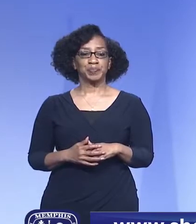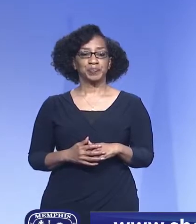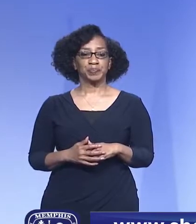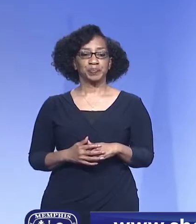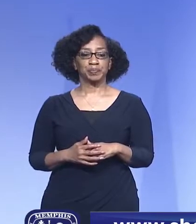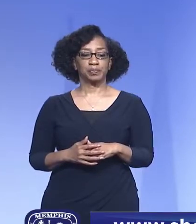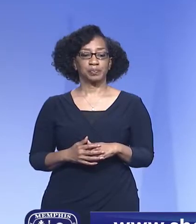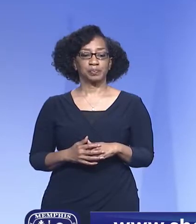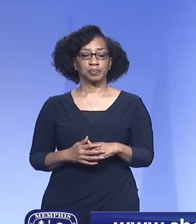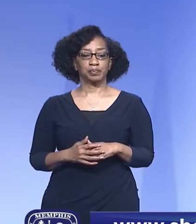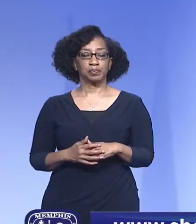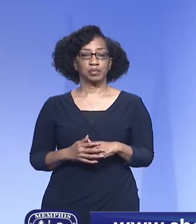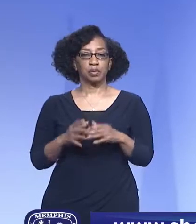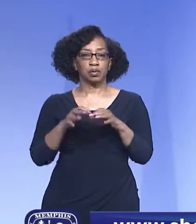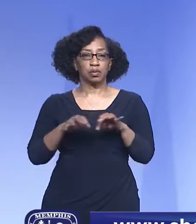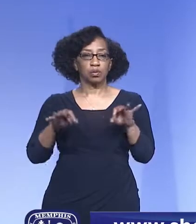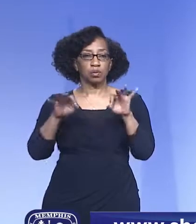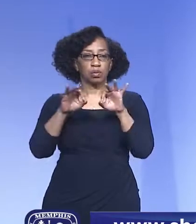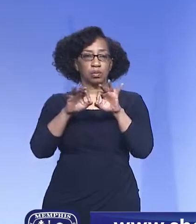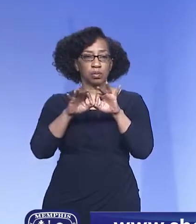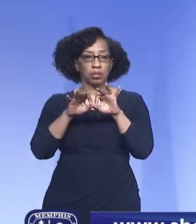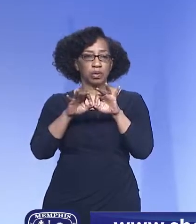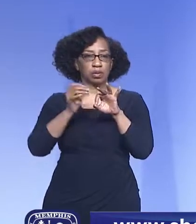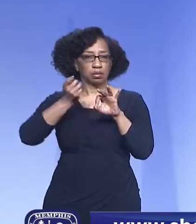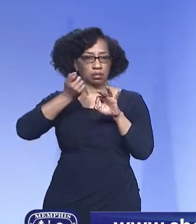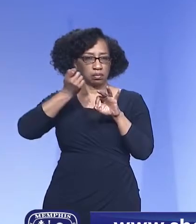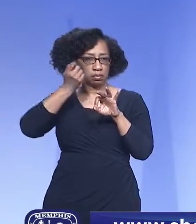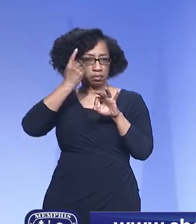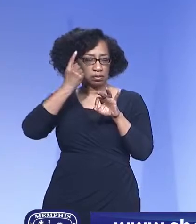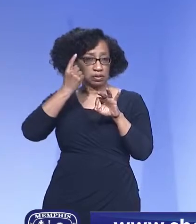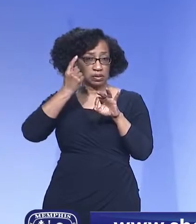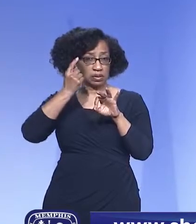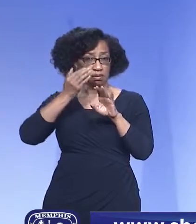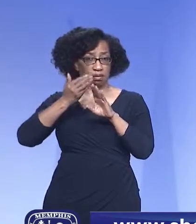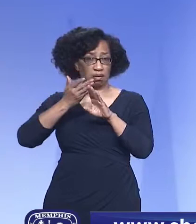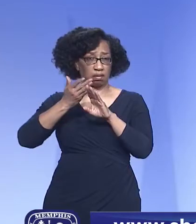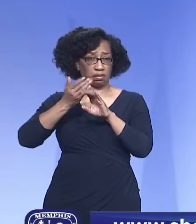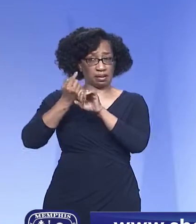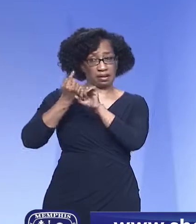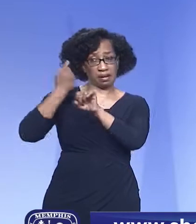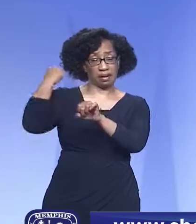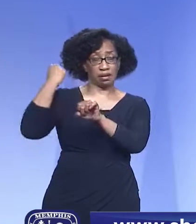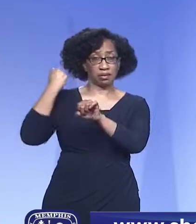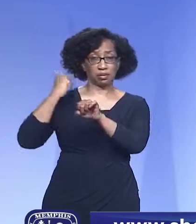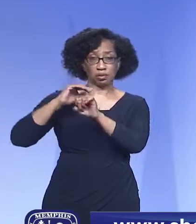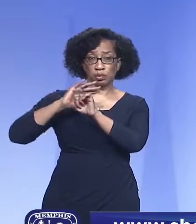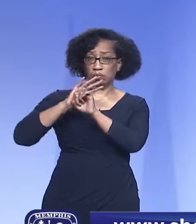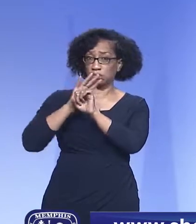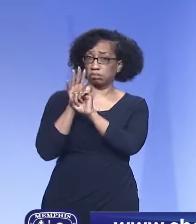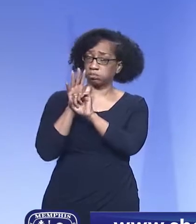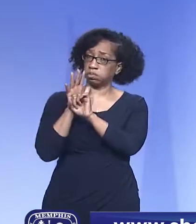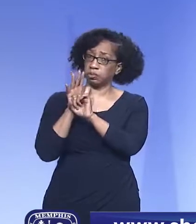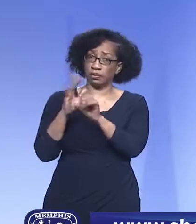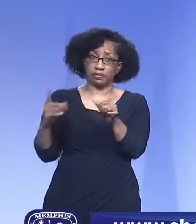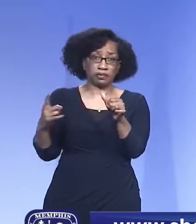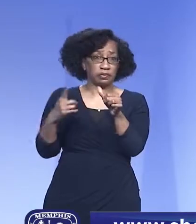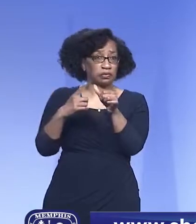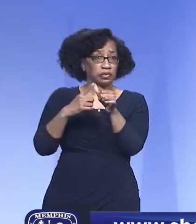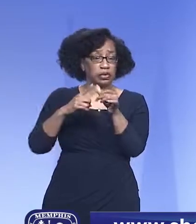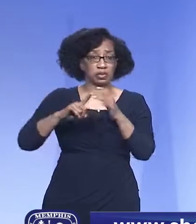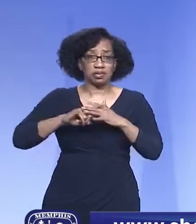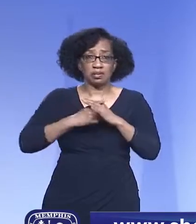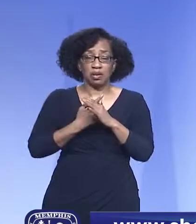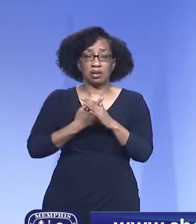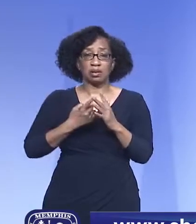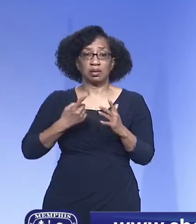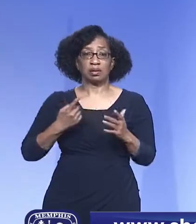And we must understand that in the early days of this pandemic, when we were not